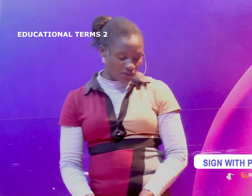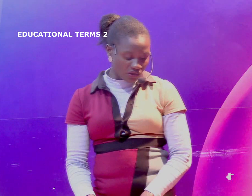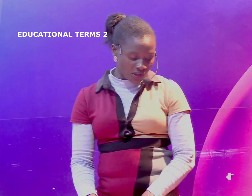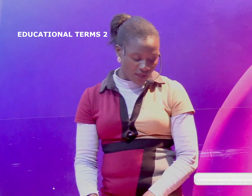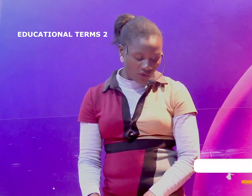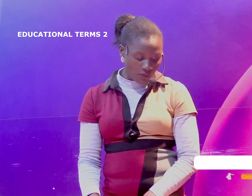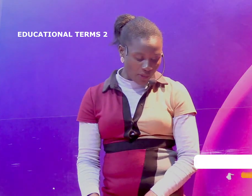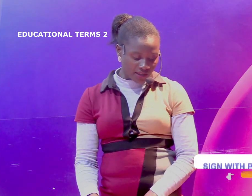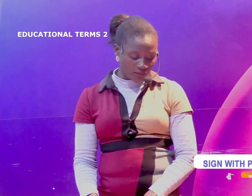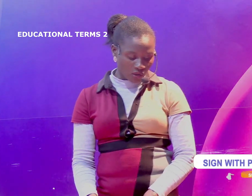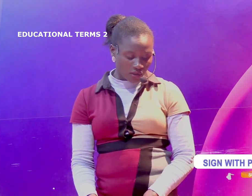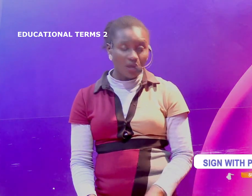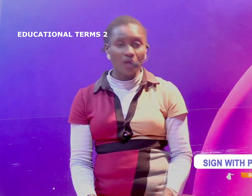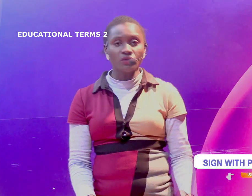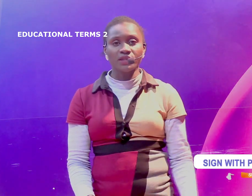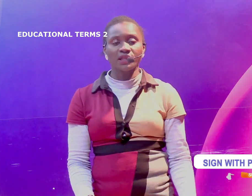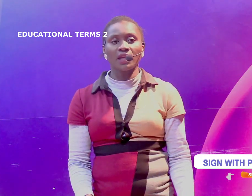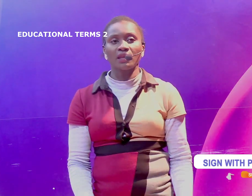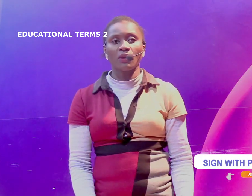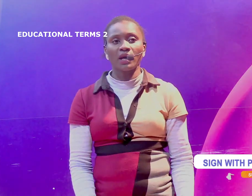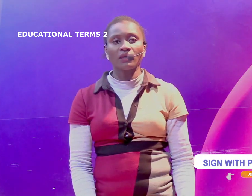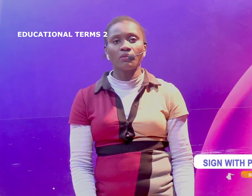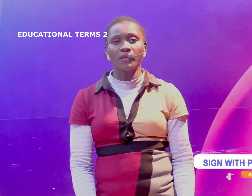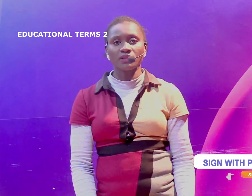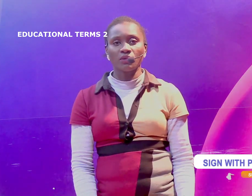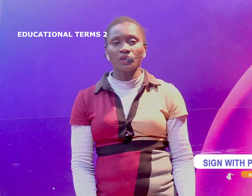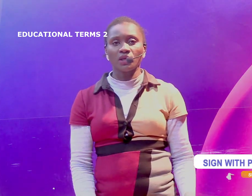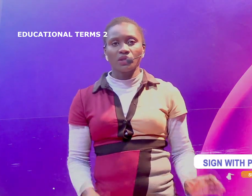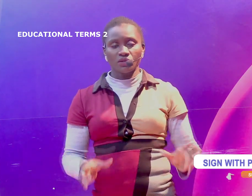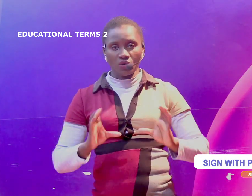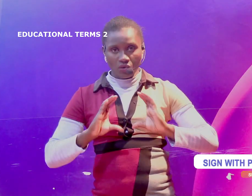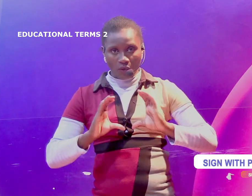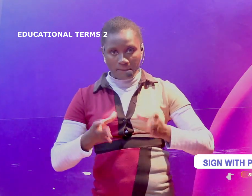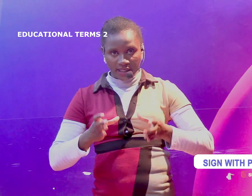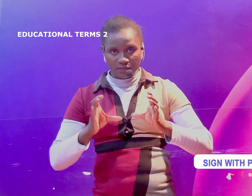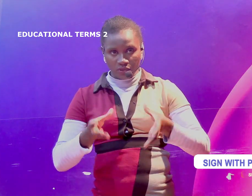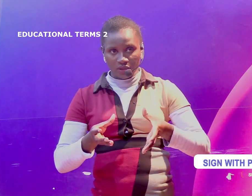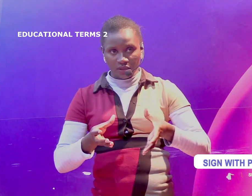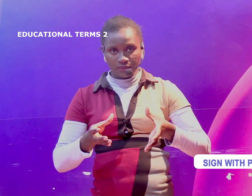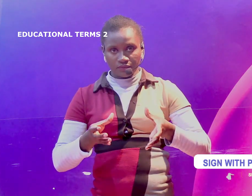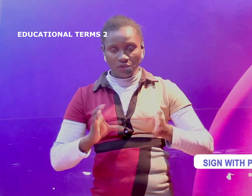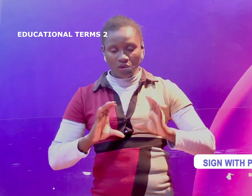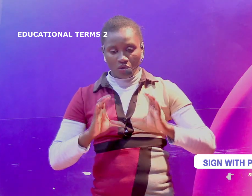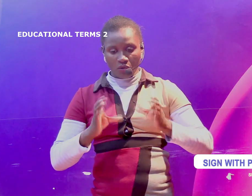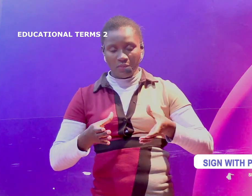have compatible. How do we sign the word compatible? So compatible,